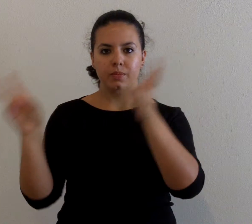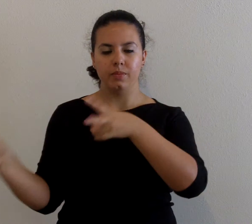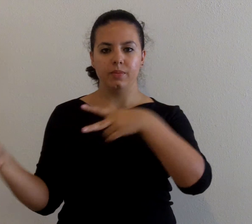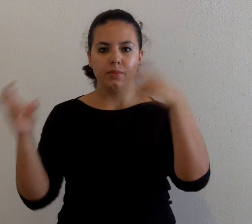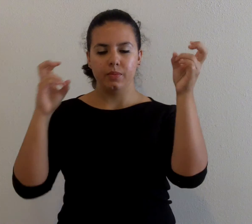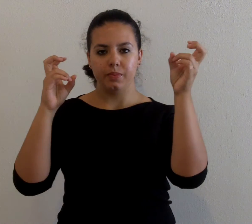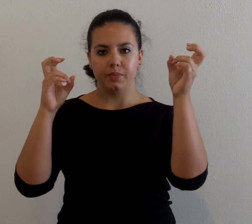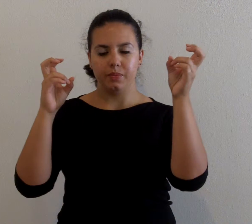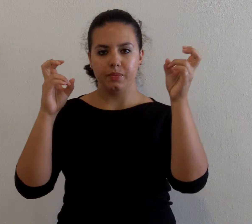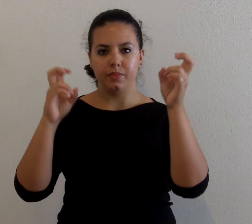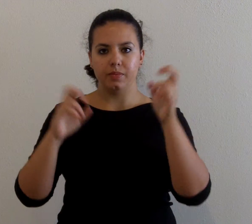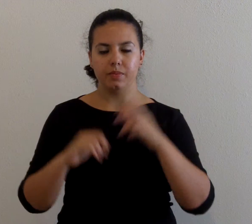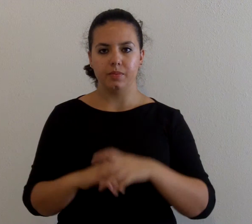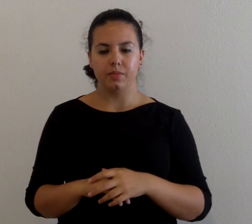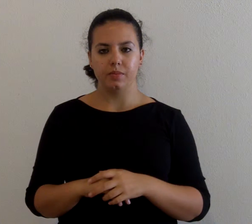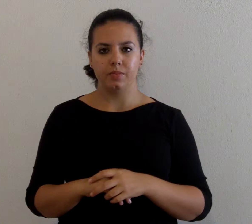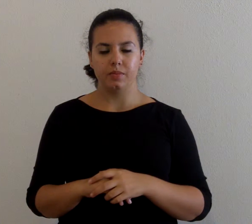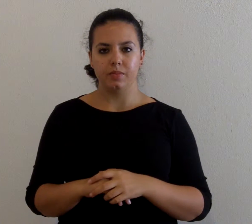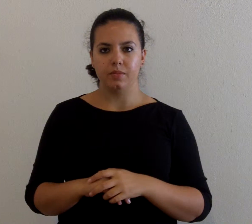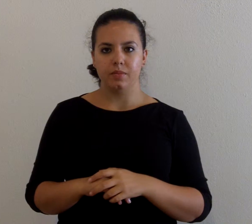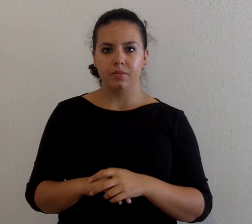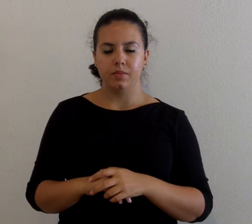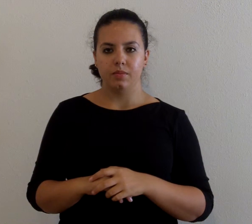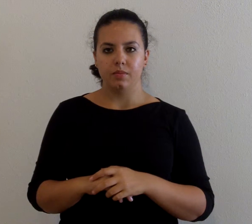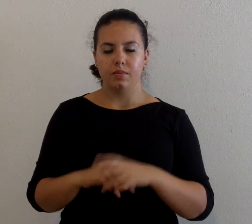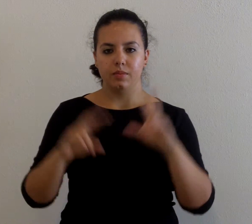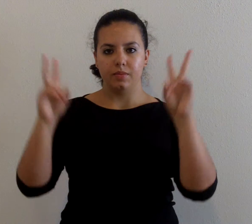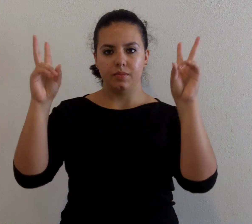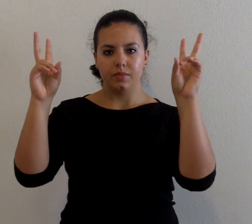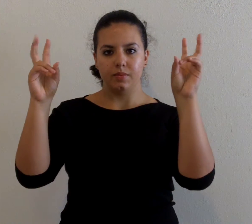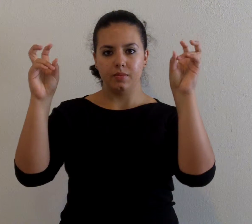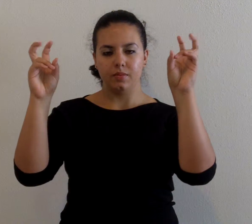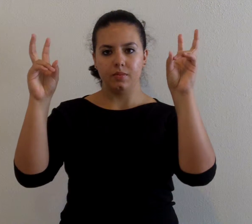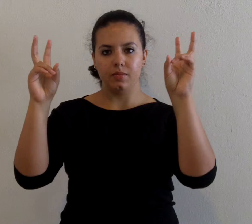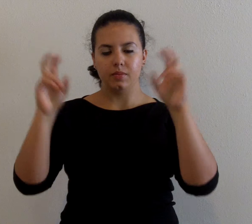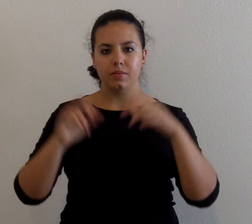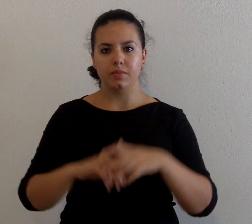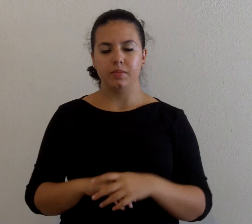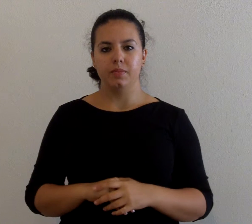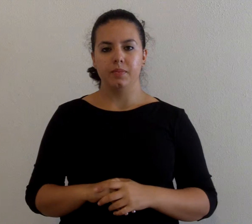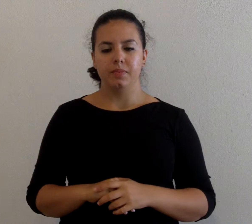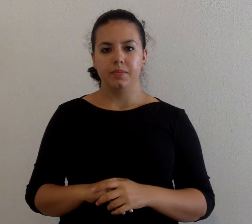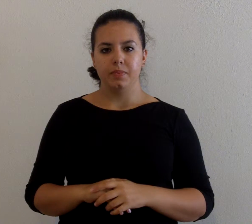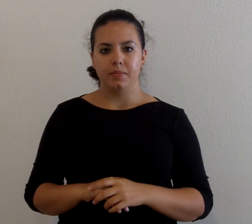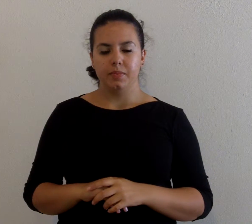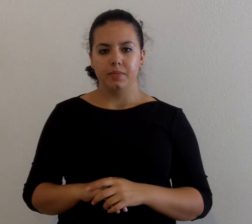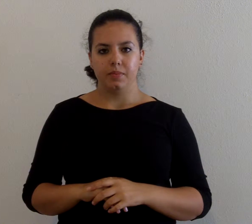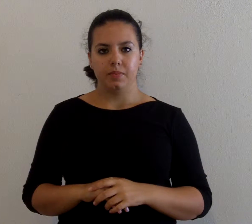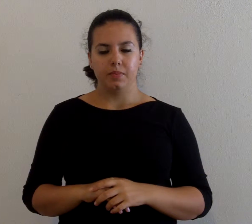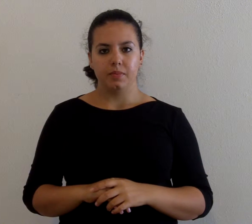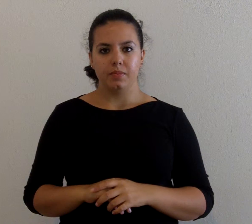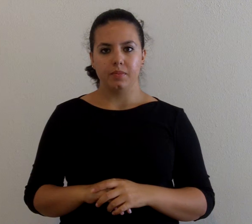quote. So, but if it is just a subject, we have this subject. So your movement is